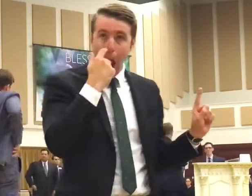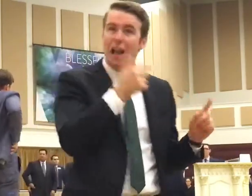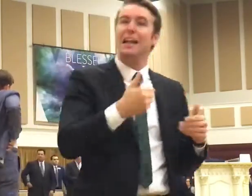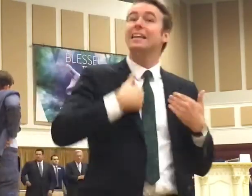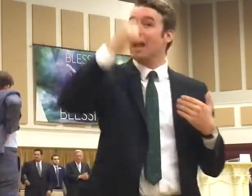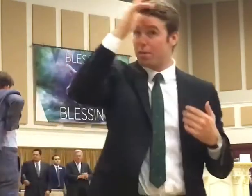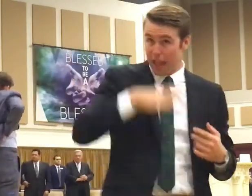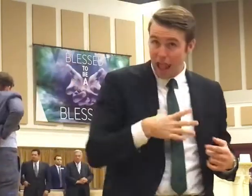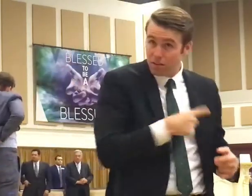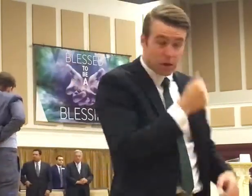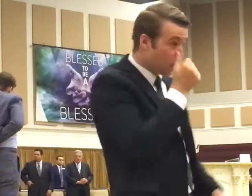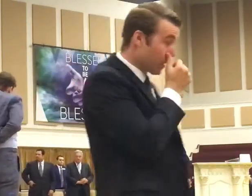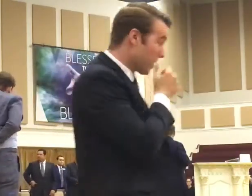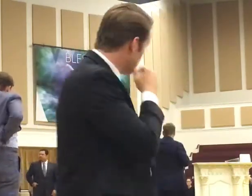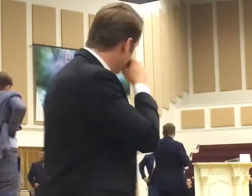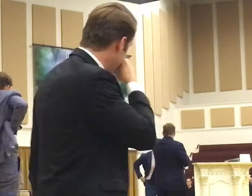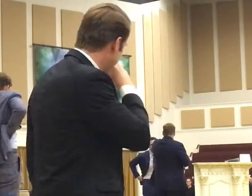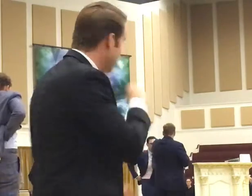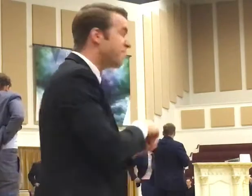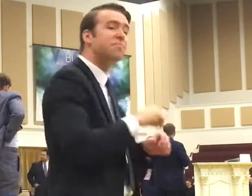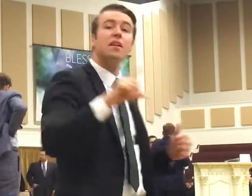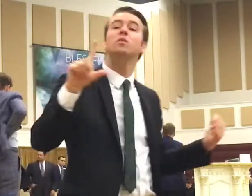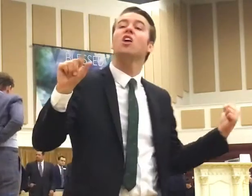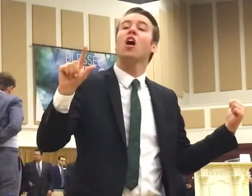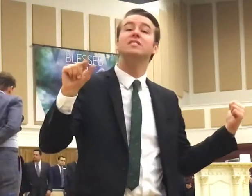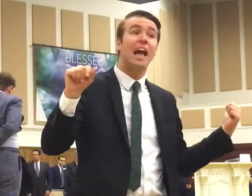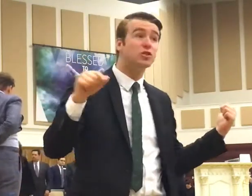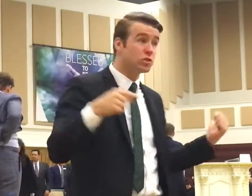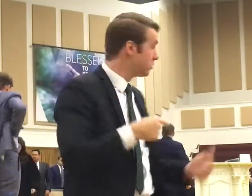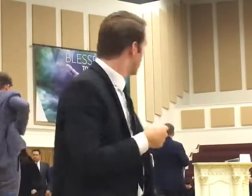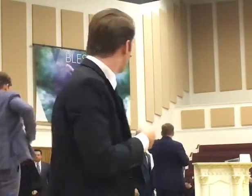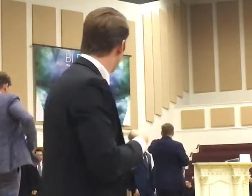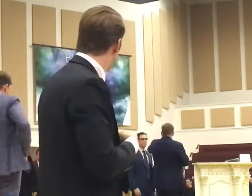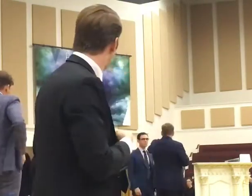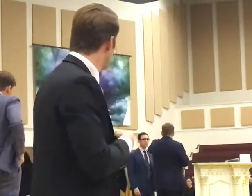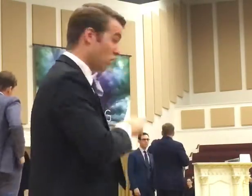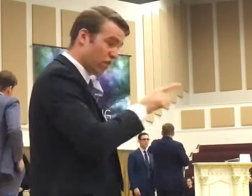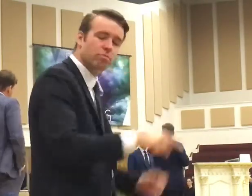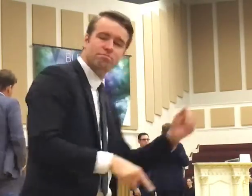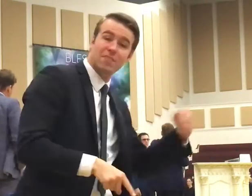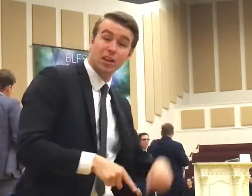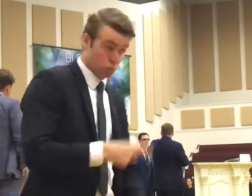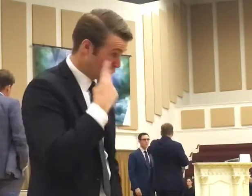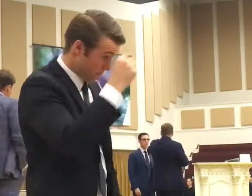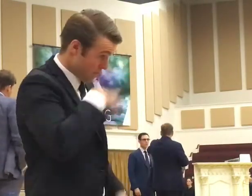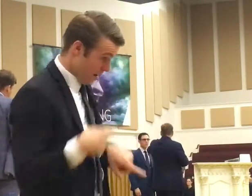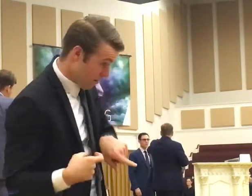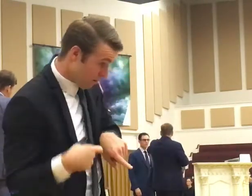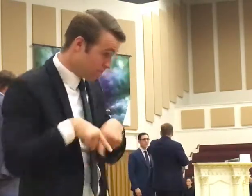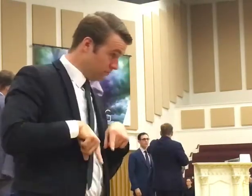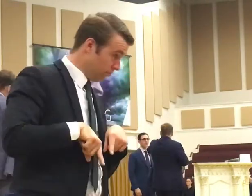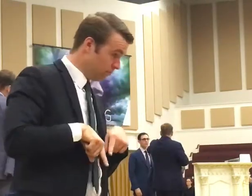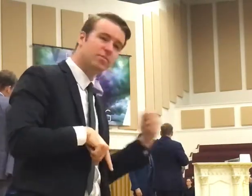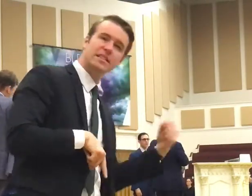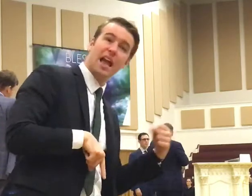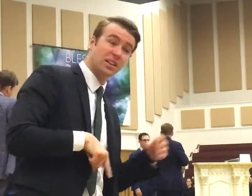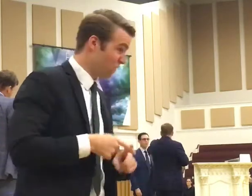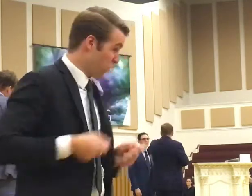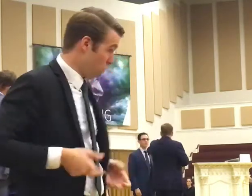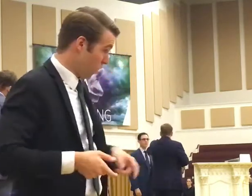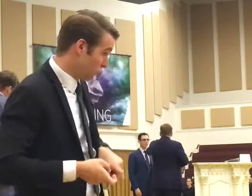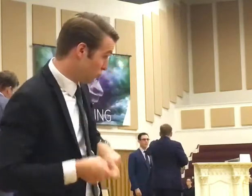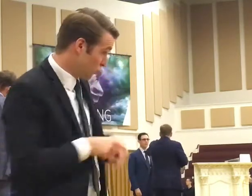young man. He was in Los Angeles. Were you there? And you saw a man completely healed out of a